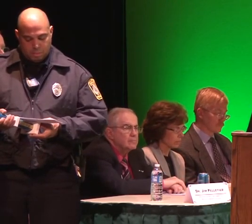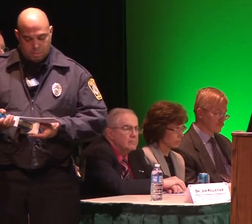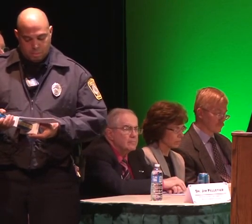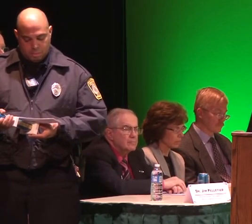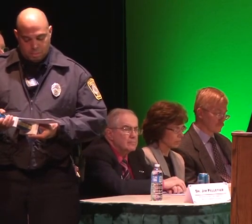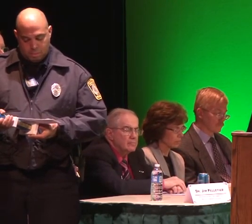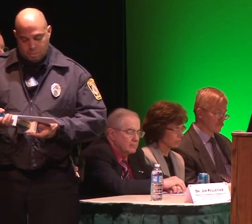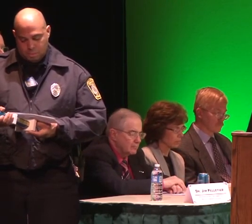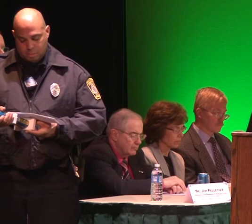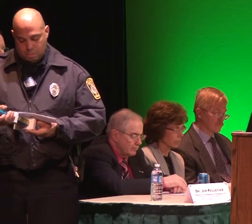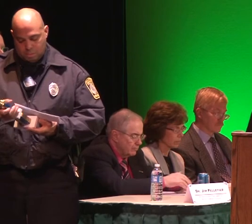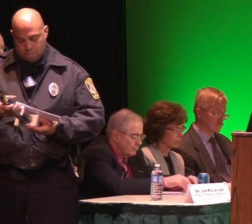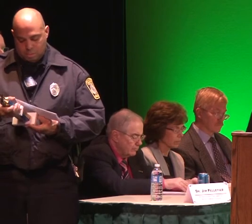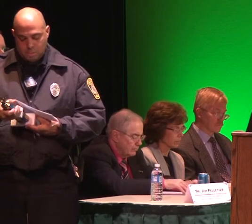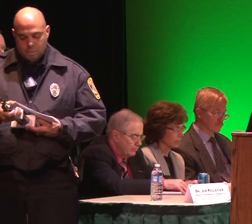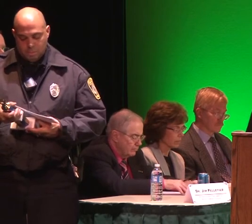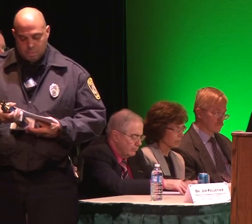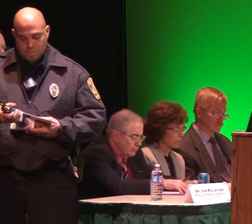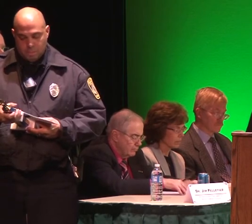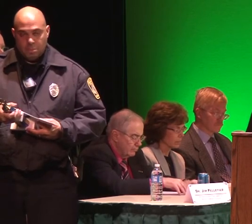Curry Memorial Award.